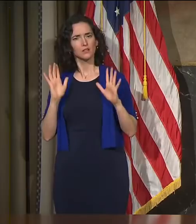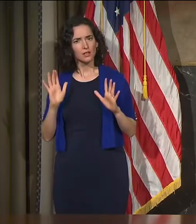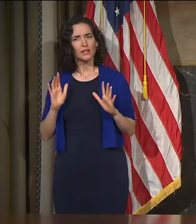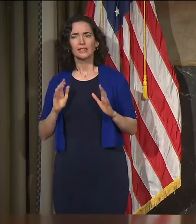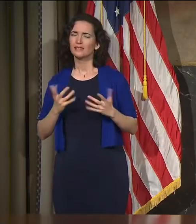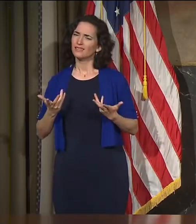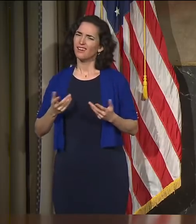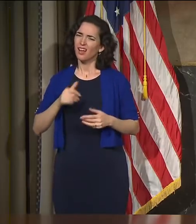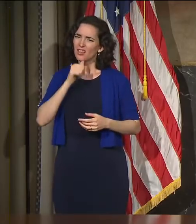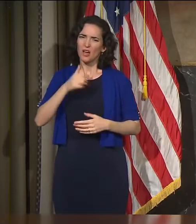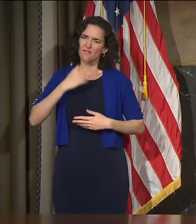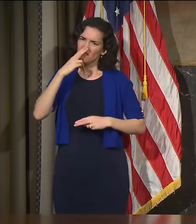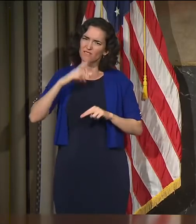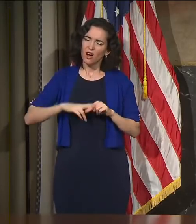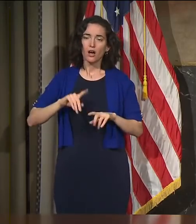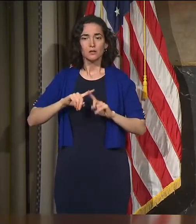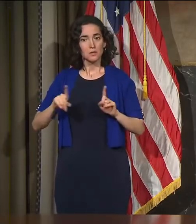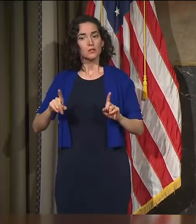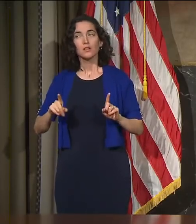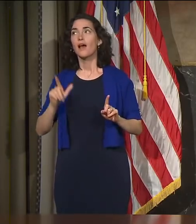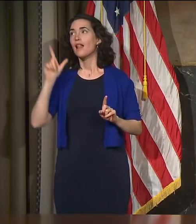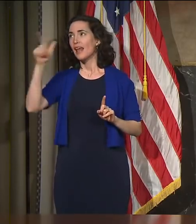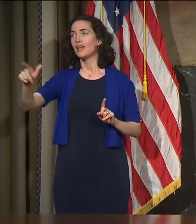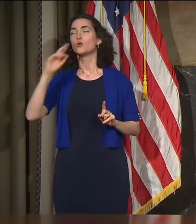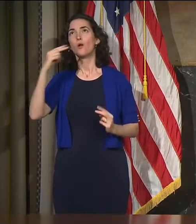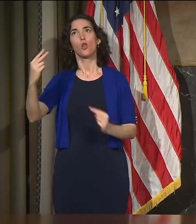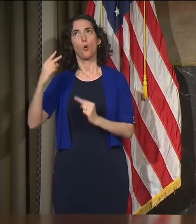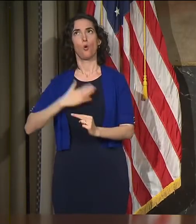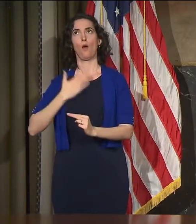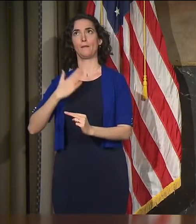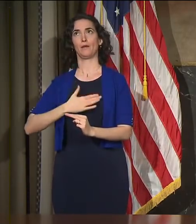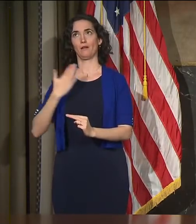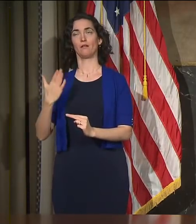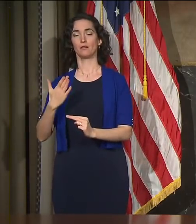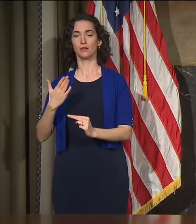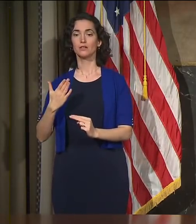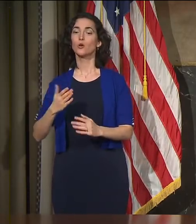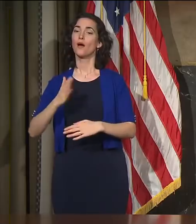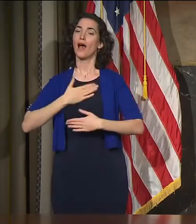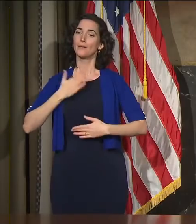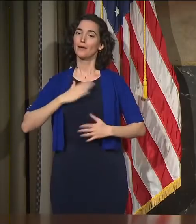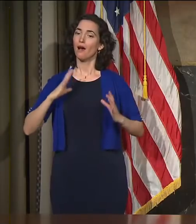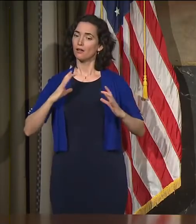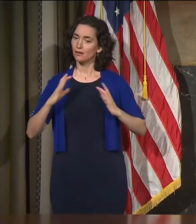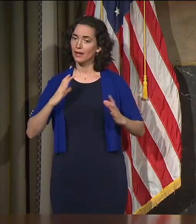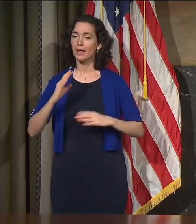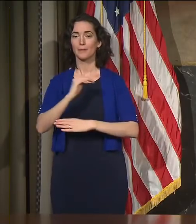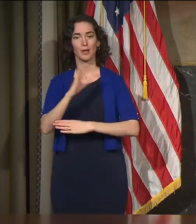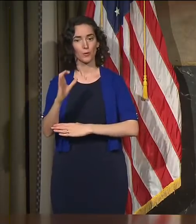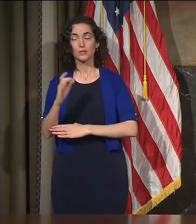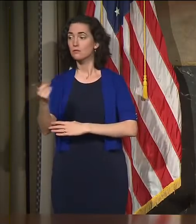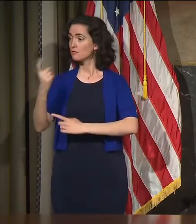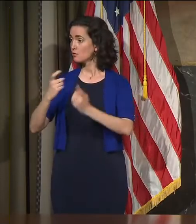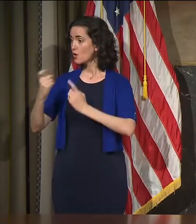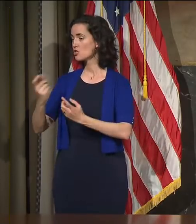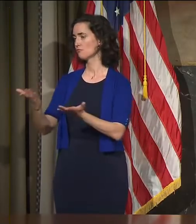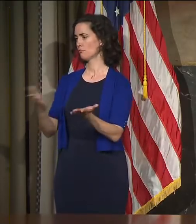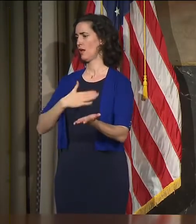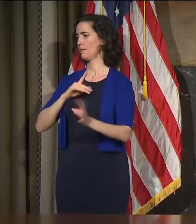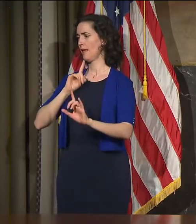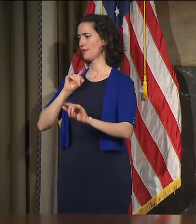safe. You'll be thankful in the long term that you did. So happy holidays, Merry Christmas. Be happy to answer any questions if there are any. Yep,